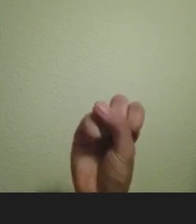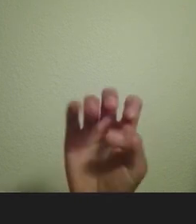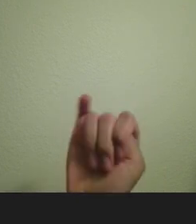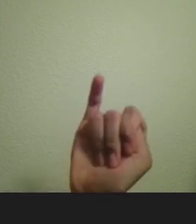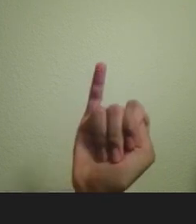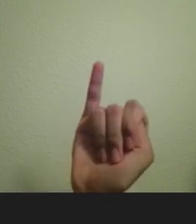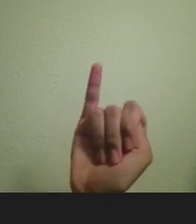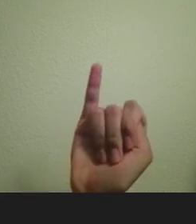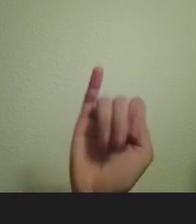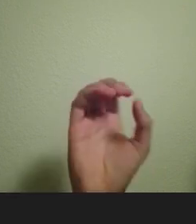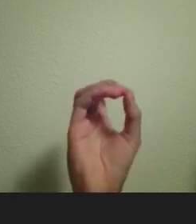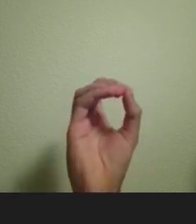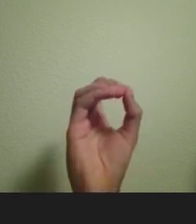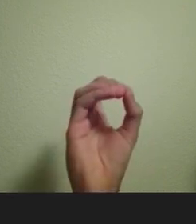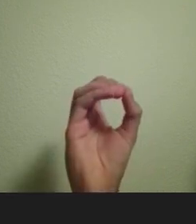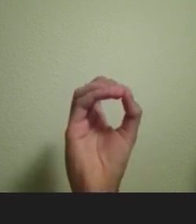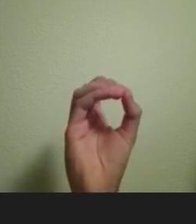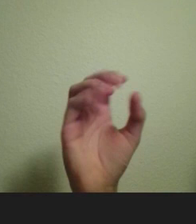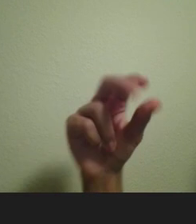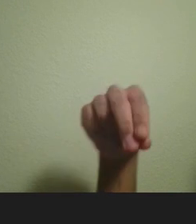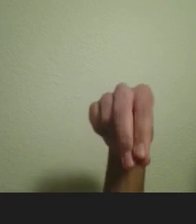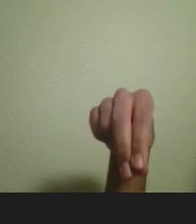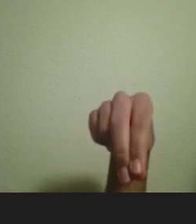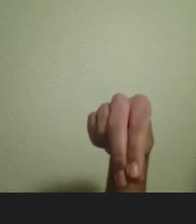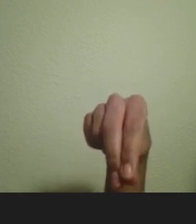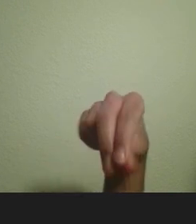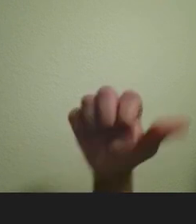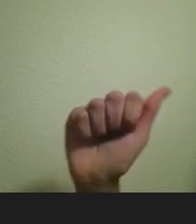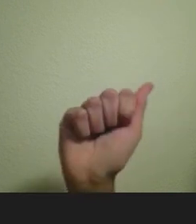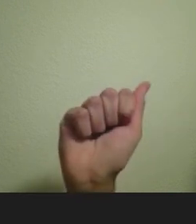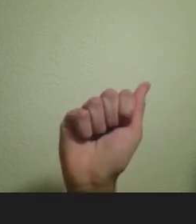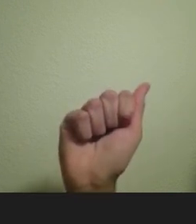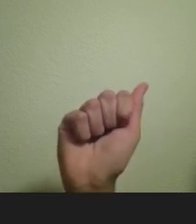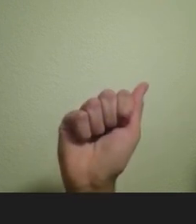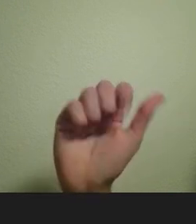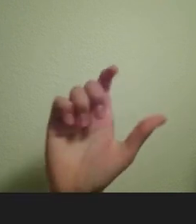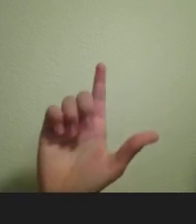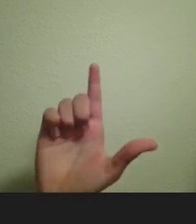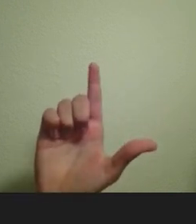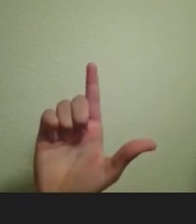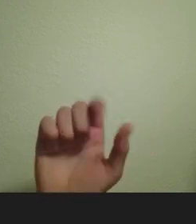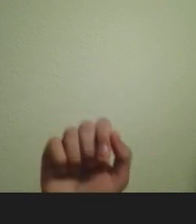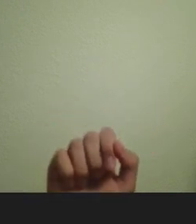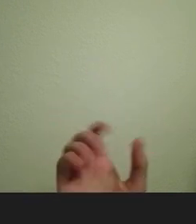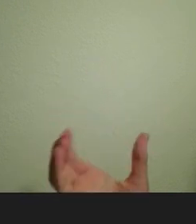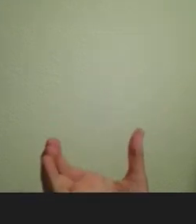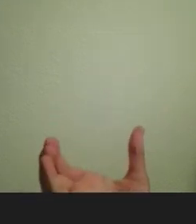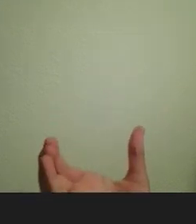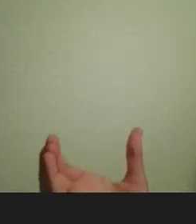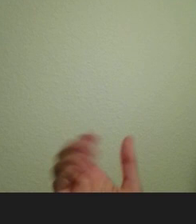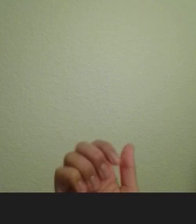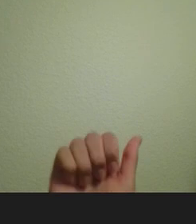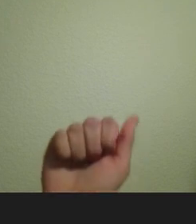app misses a few letters, it utilizes autocorrect to convert the sign text into its most likely English words. As you can see here,